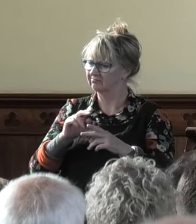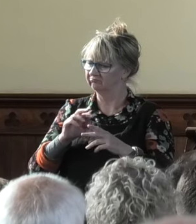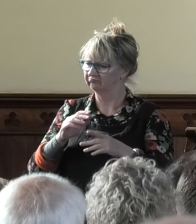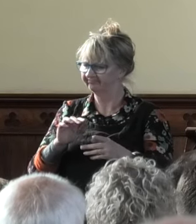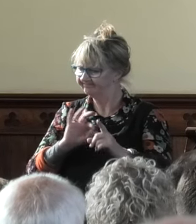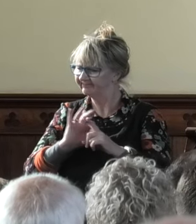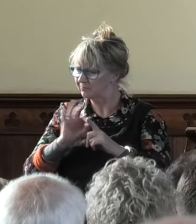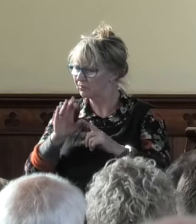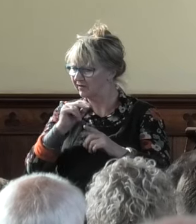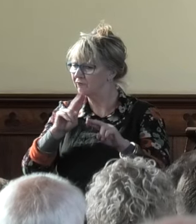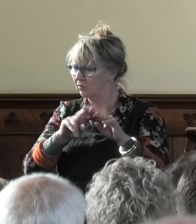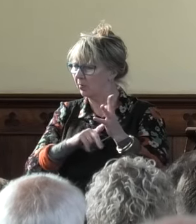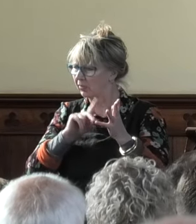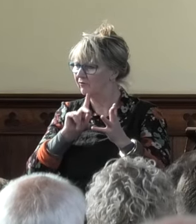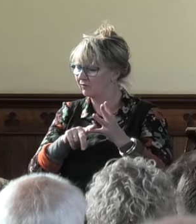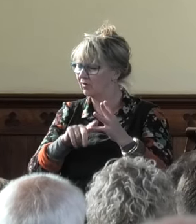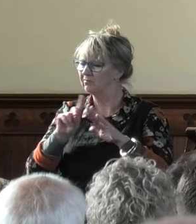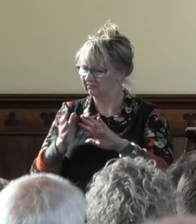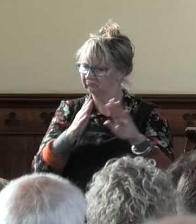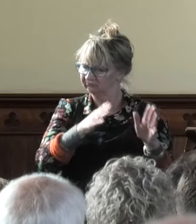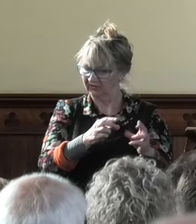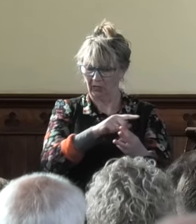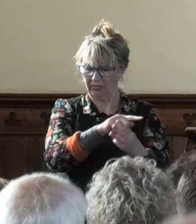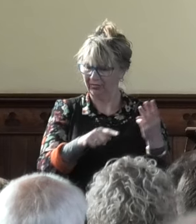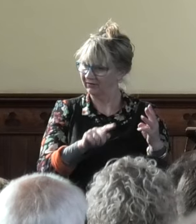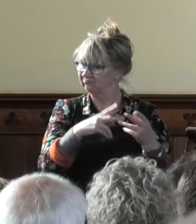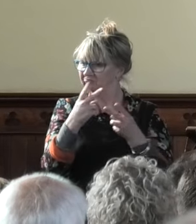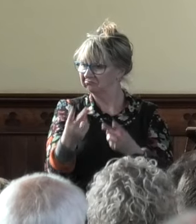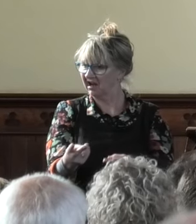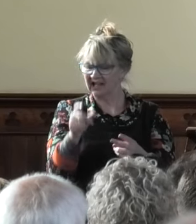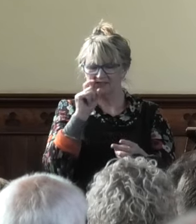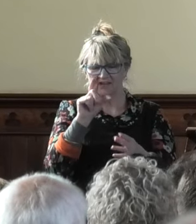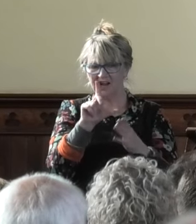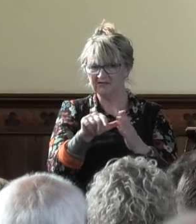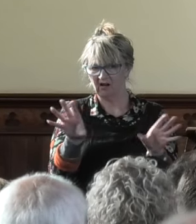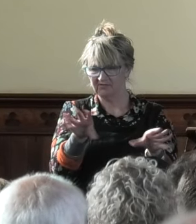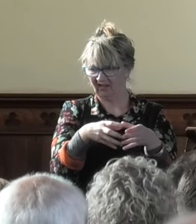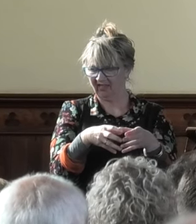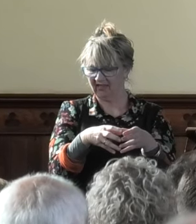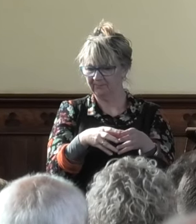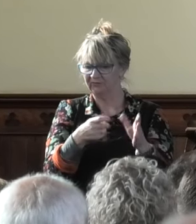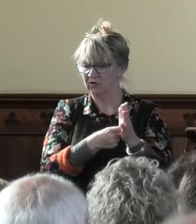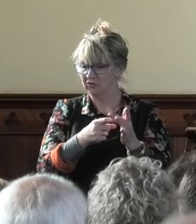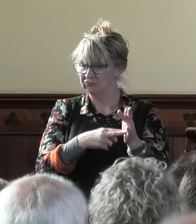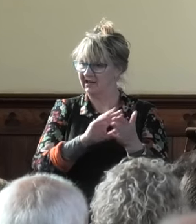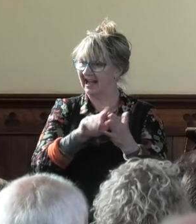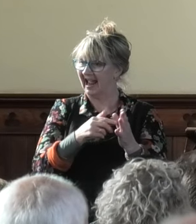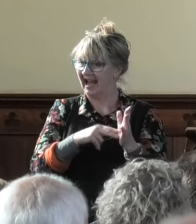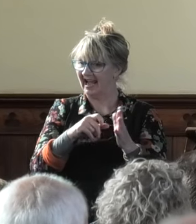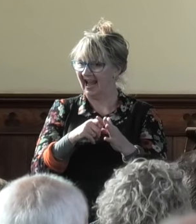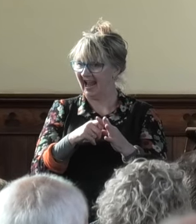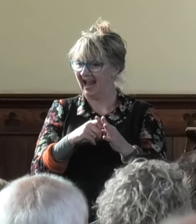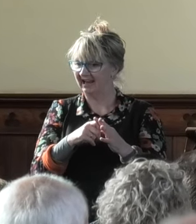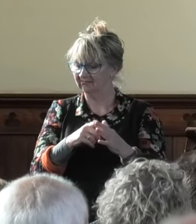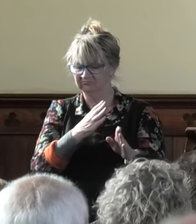Alice checked out Derby together and had fun, but again the three of them had a relaxing and fun time together. Rin and Hank could park Jimmy in the